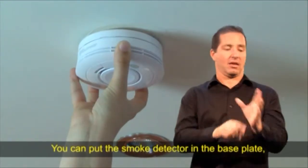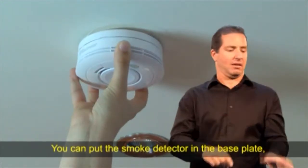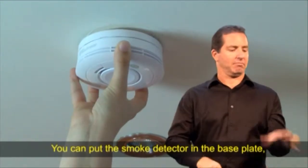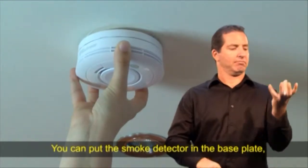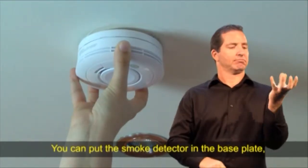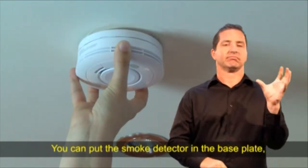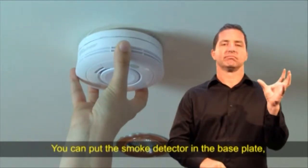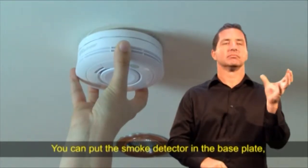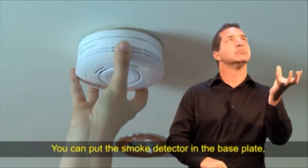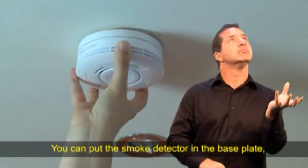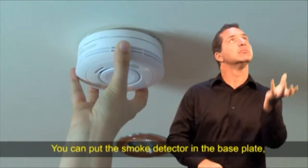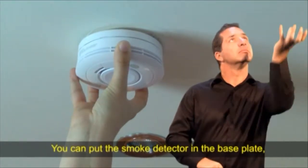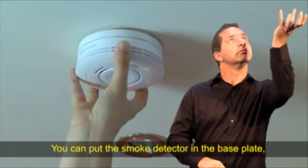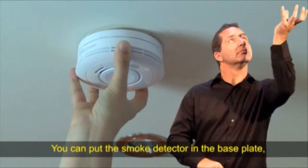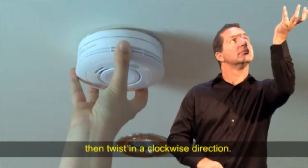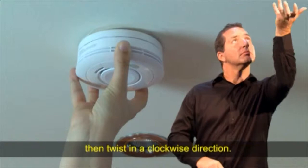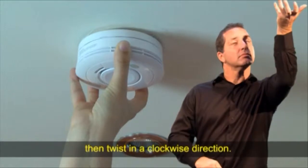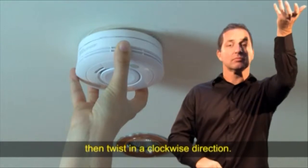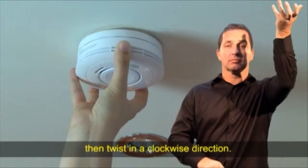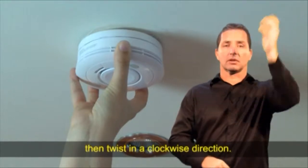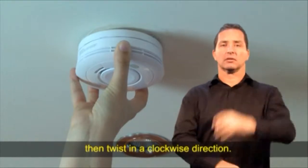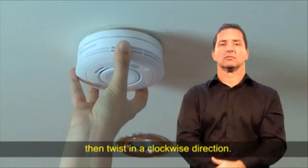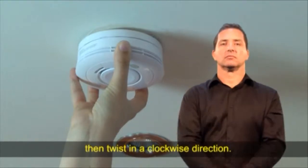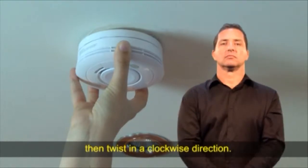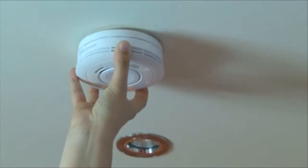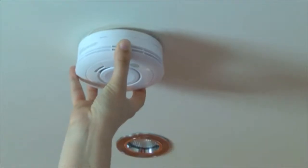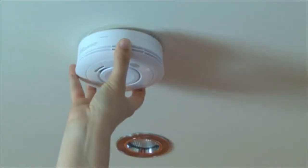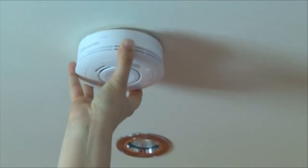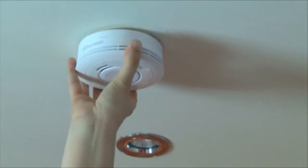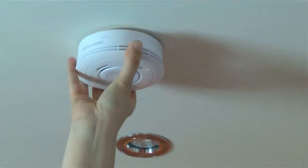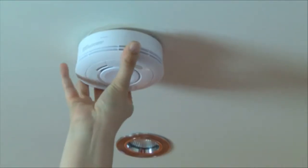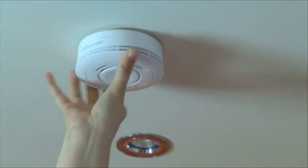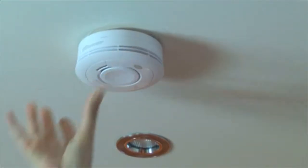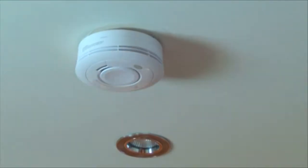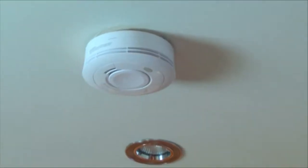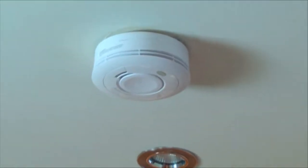You can put the smoke detector in the base plate, then twist it in a clockwise direction.